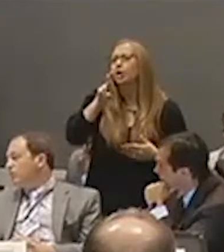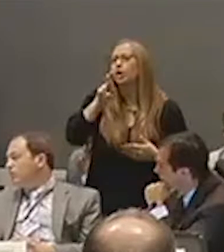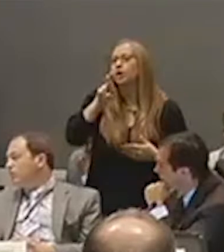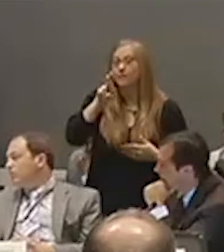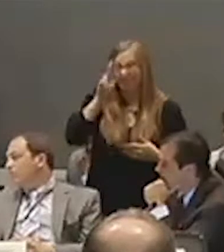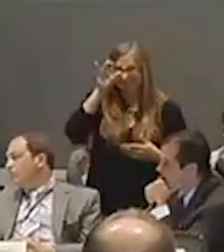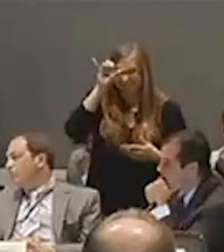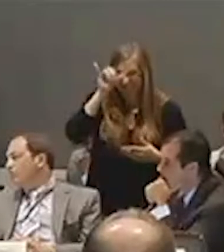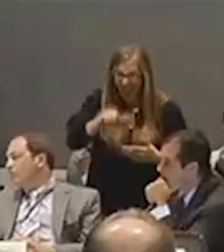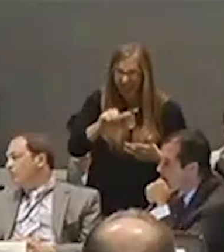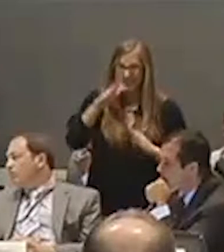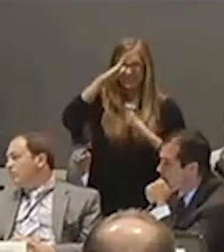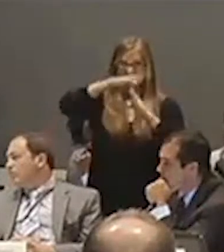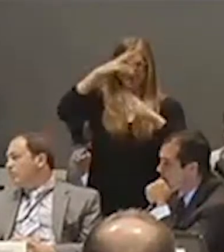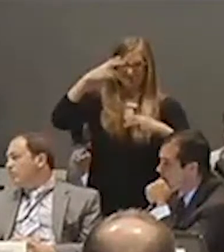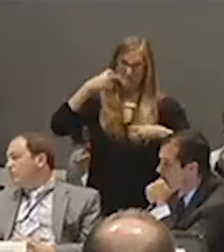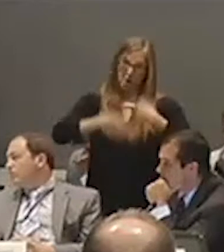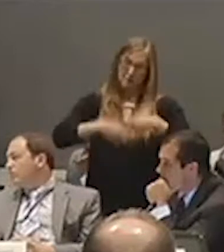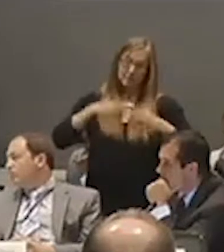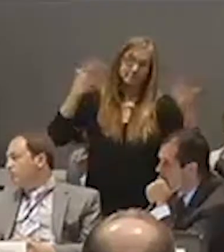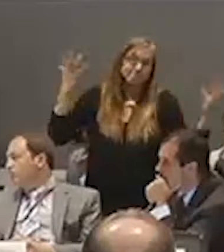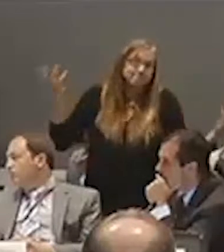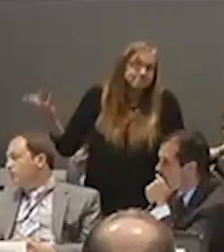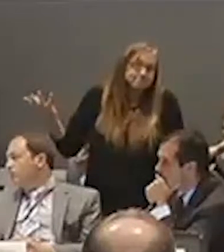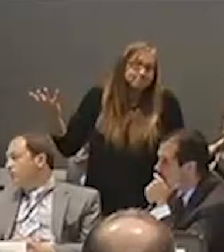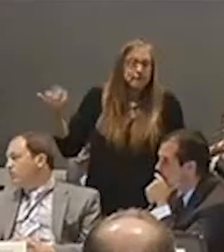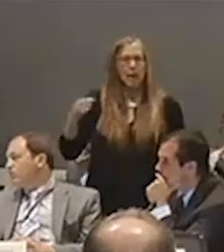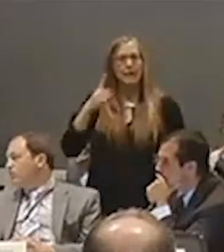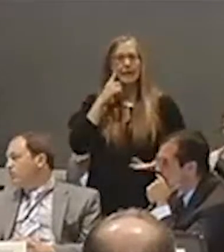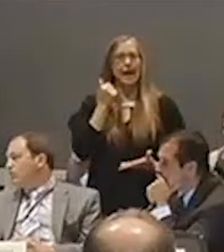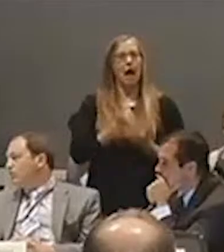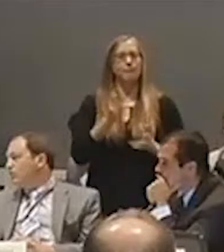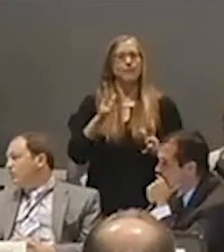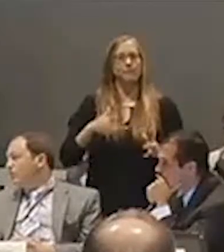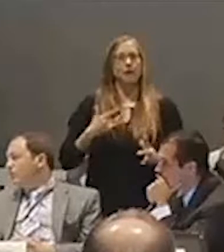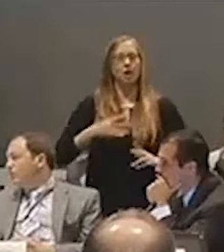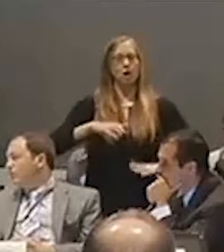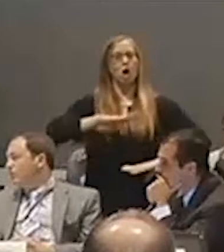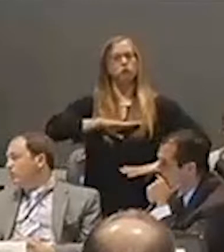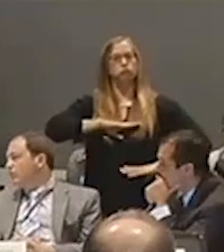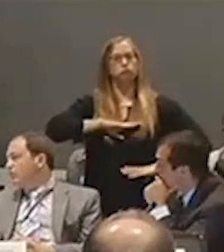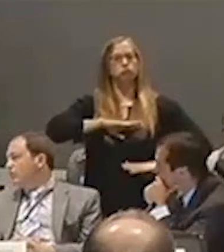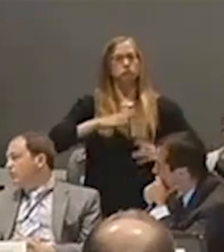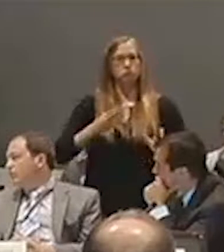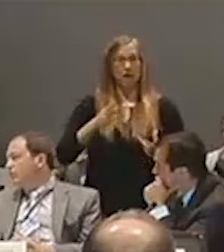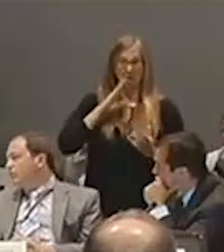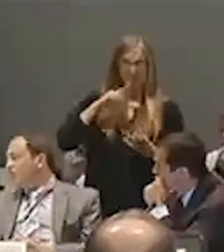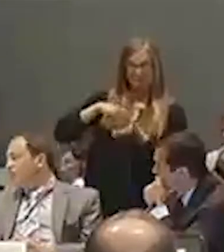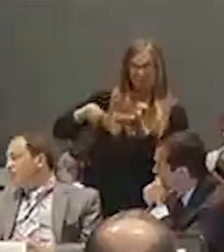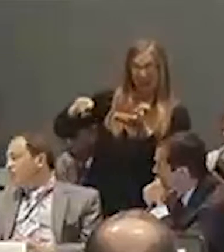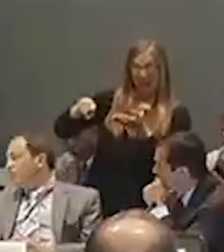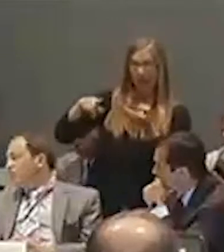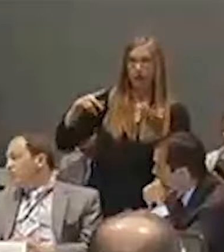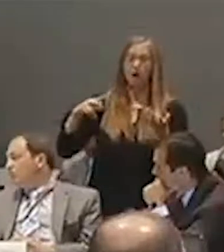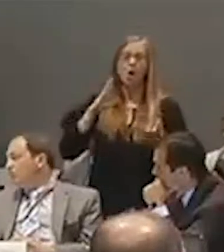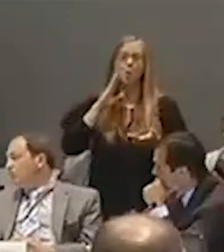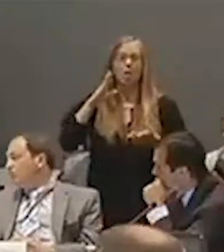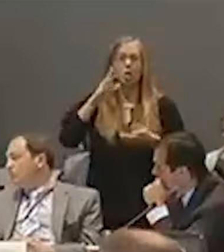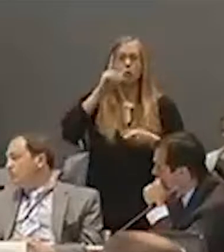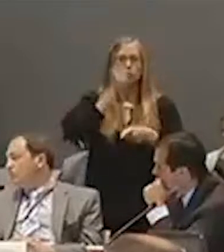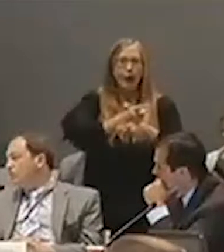top issues. So I think that would help people feel better that if they're going to pay, they're going to pay the